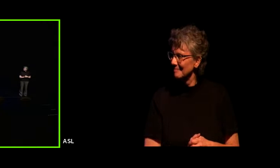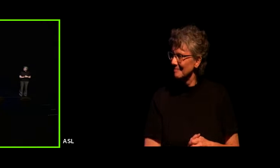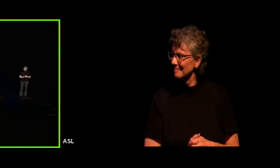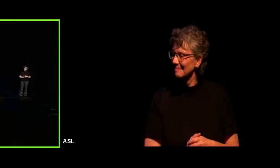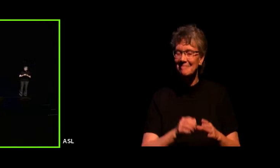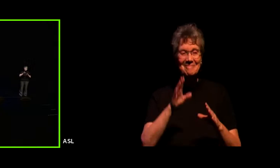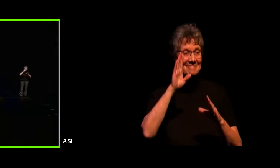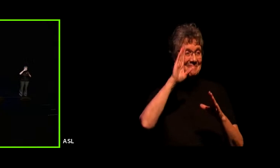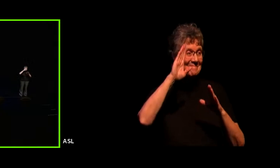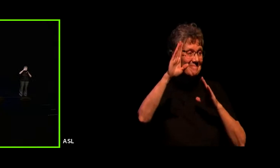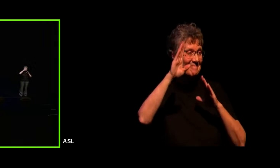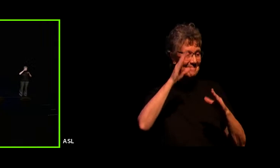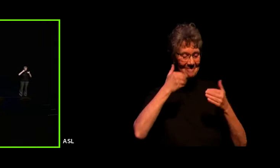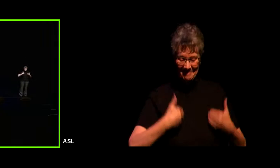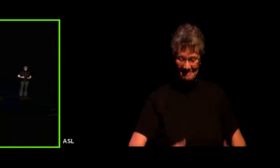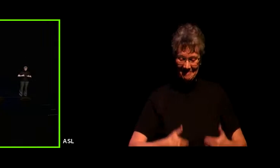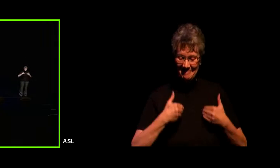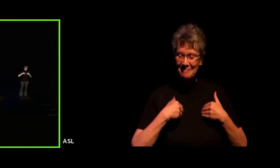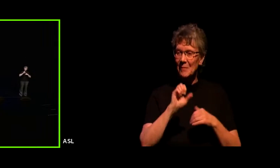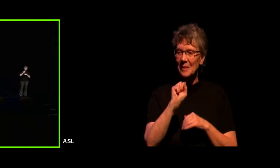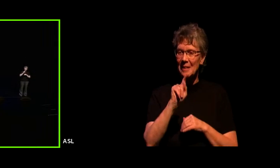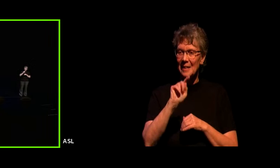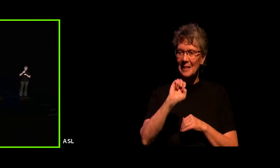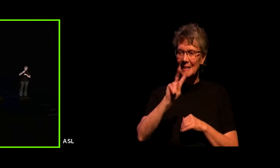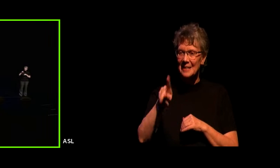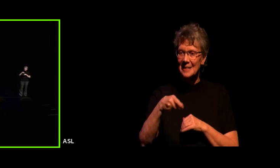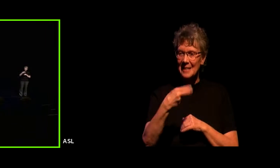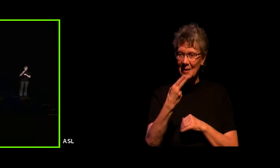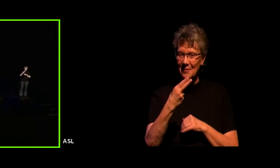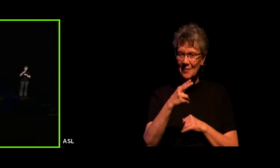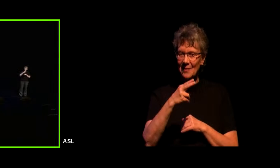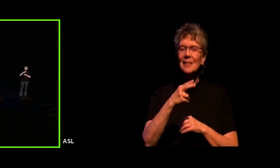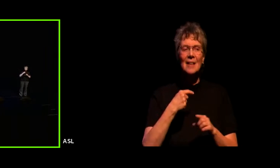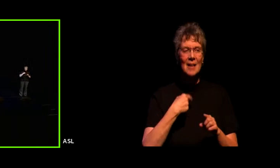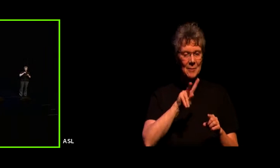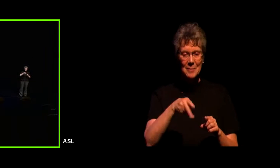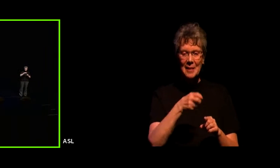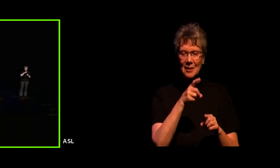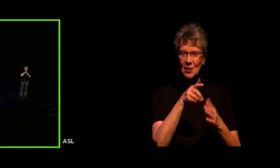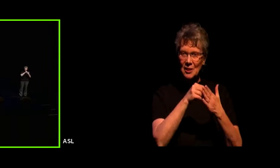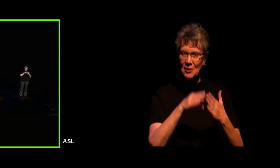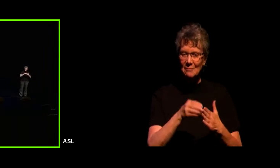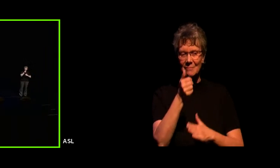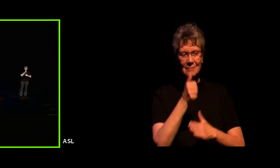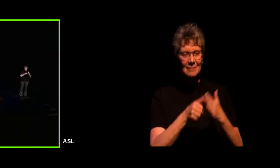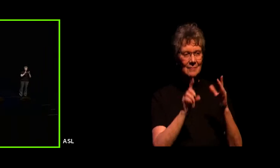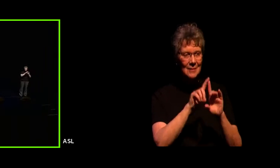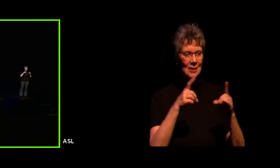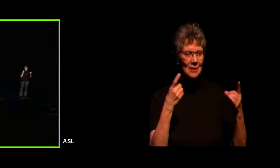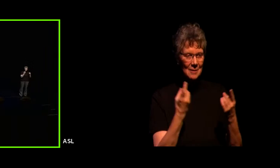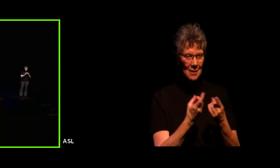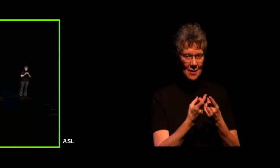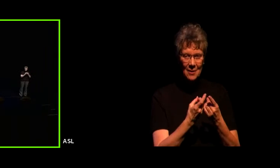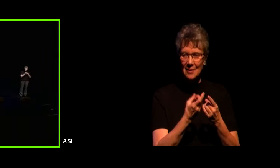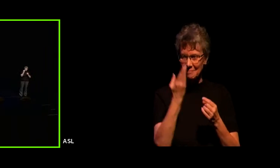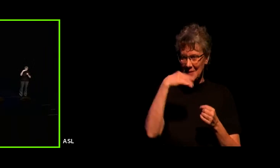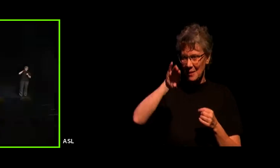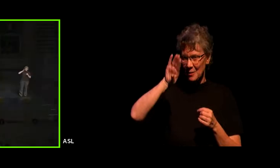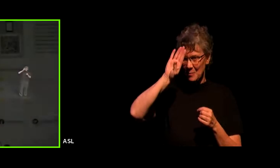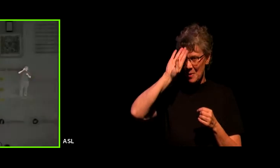Hello, everybody. My name is Steph. I'm an archaeology PhD student in the Department of Anthropology and in the IPIA, as Kisha just